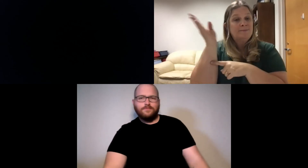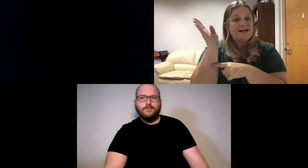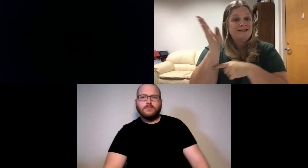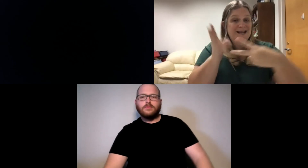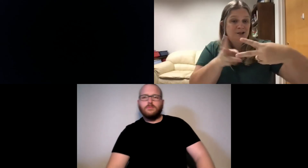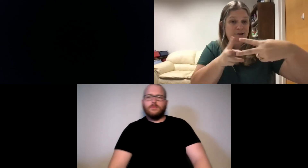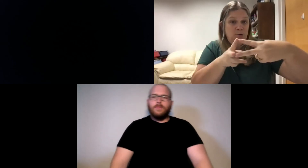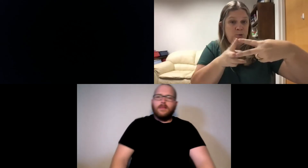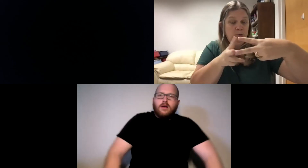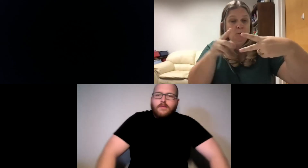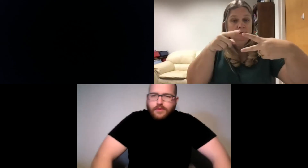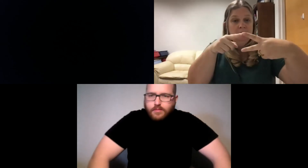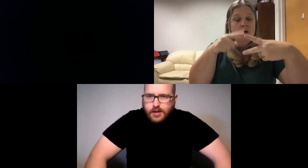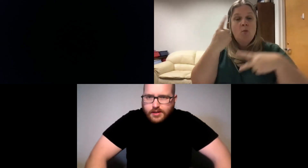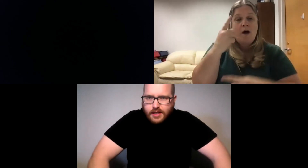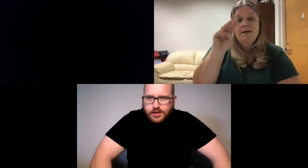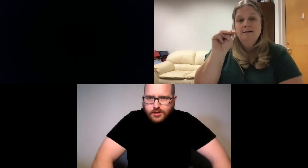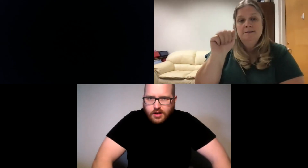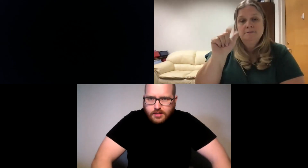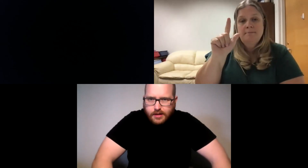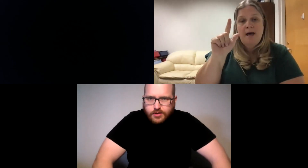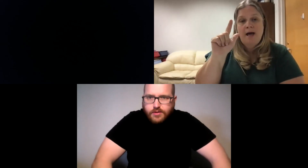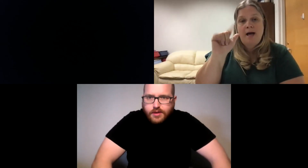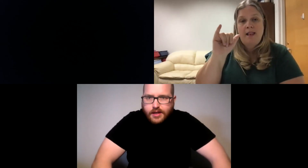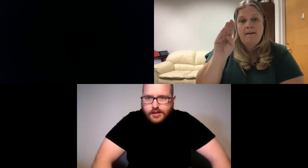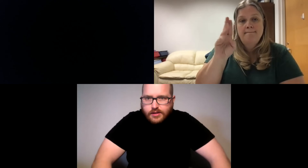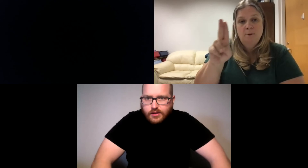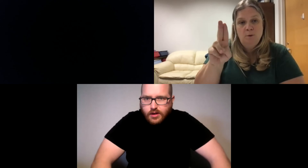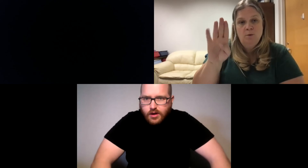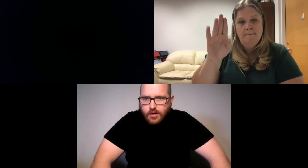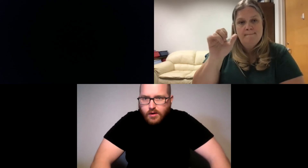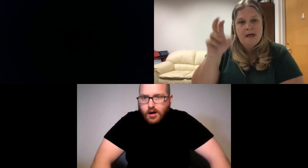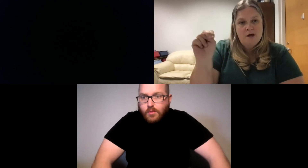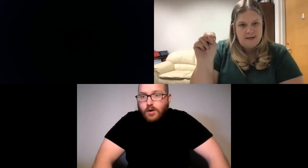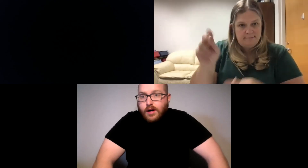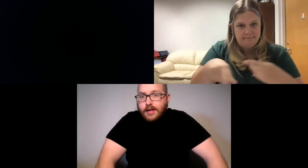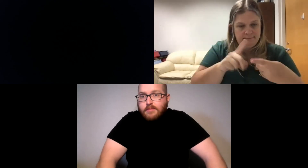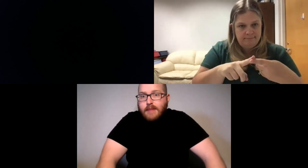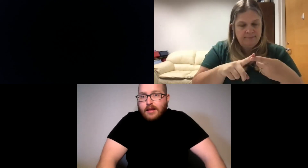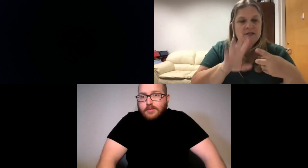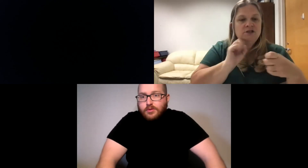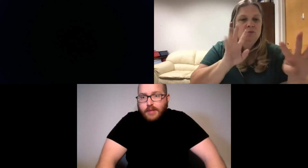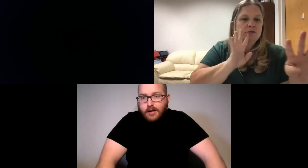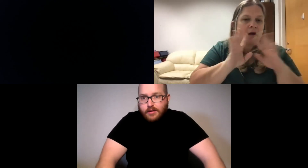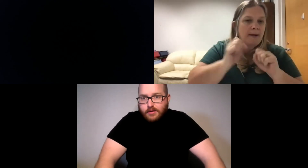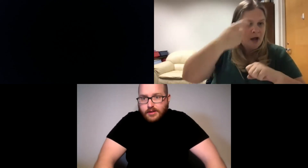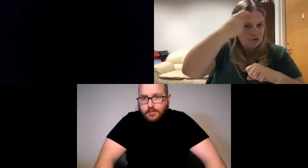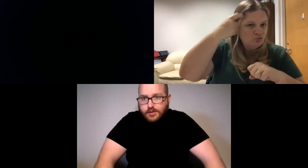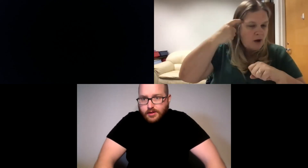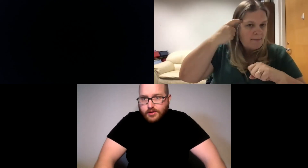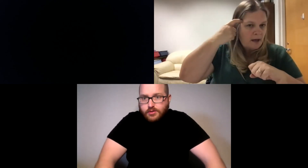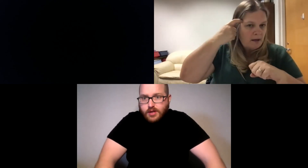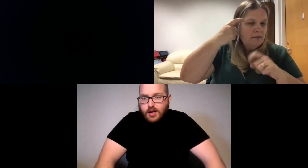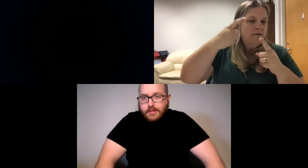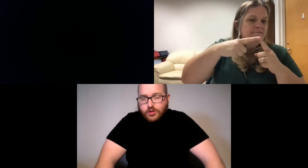there. The presentation talks about 2 things. One, Malibu Barron is a